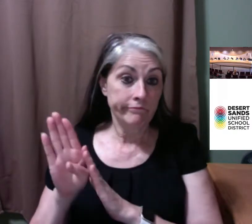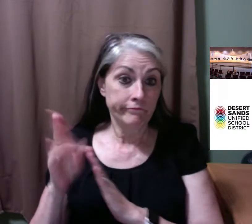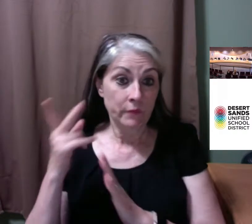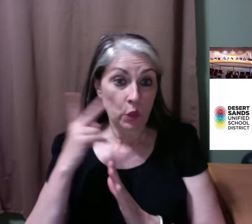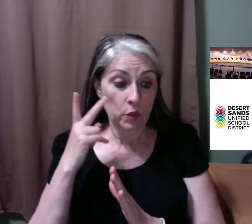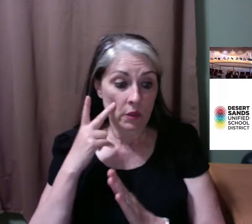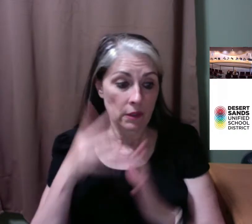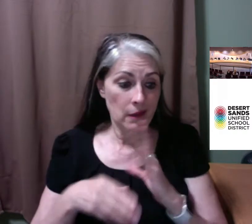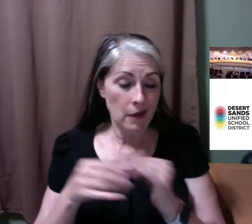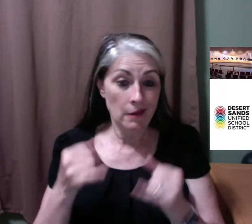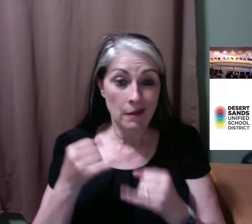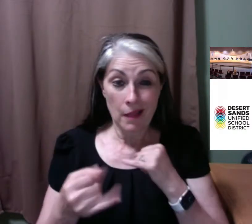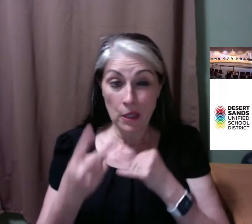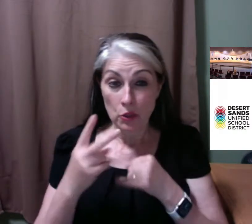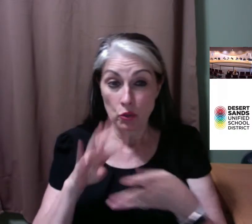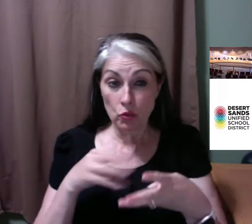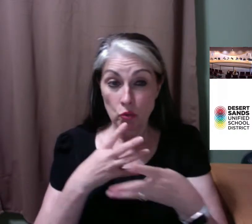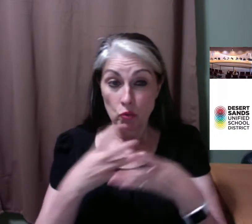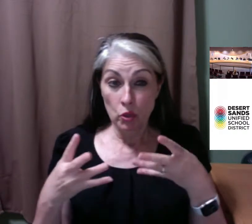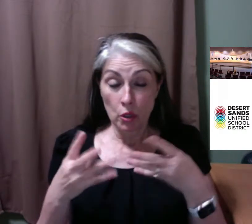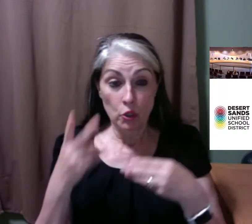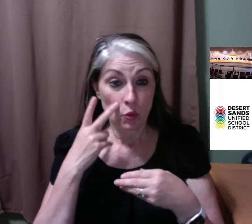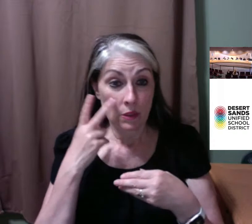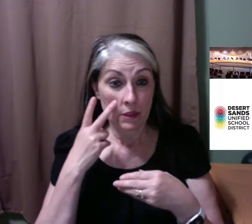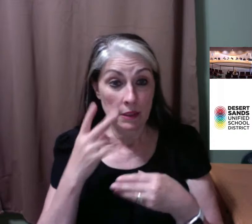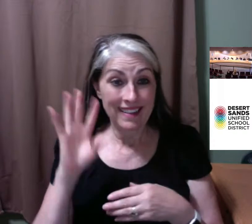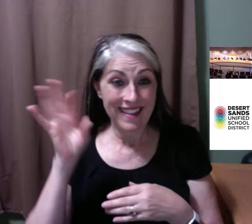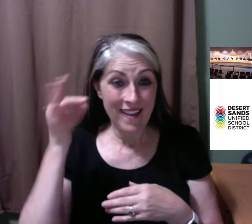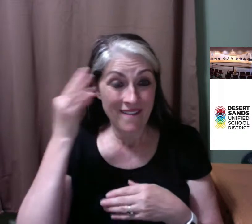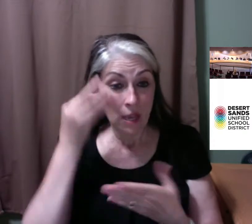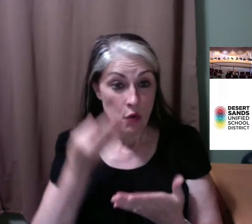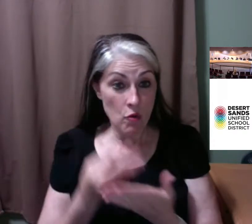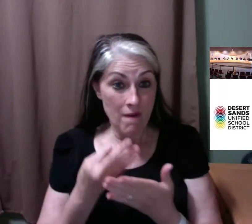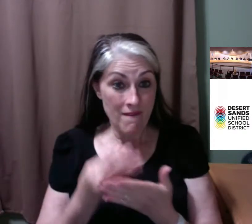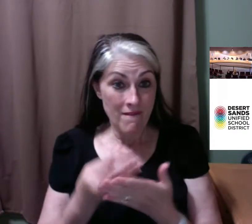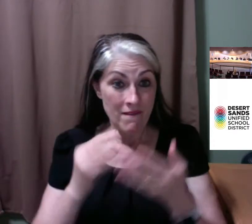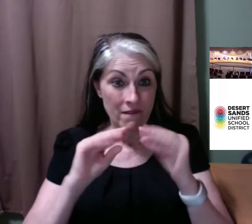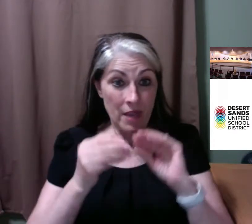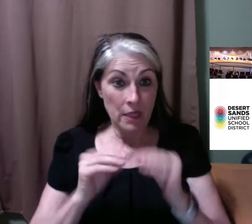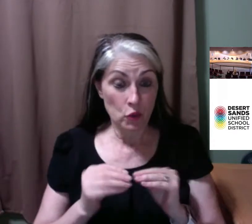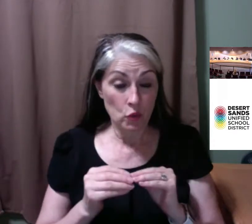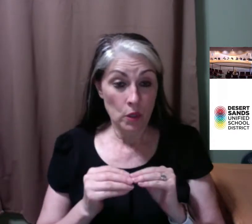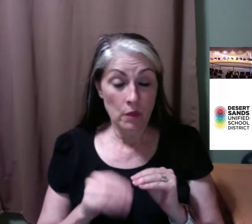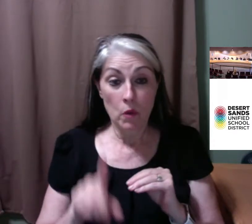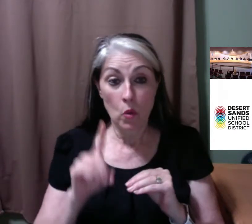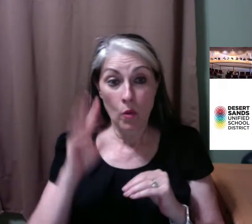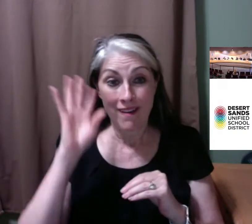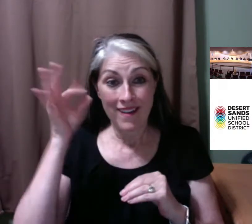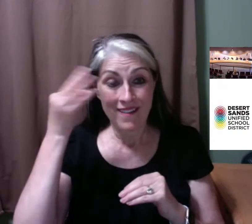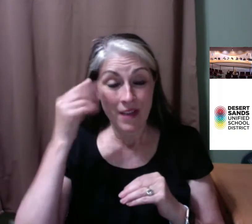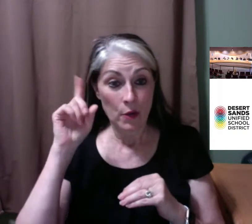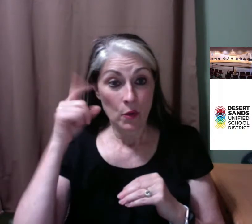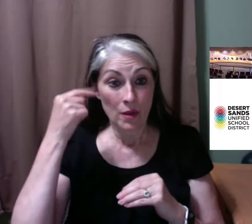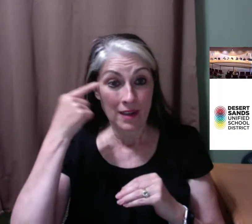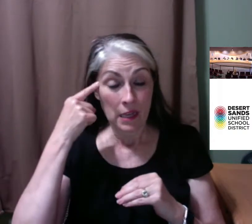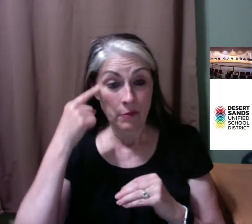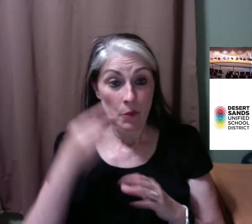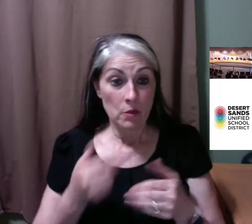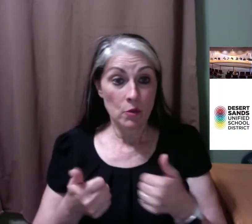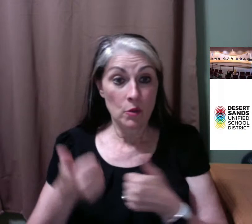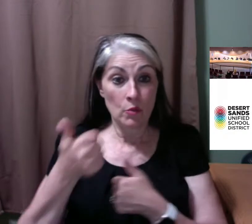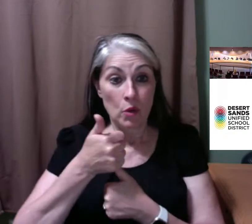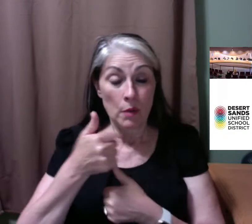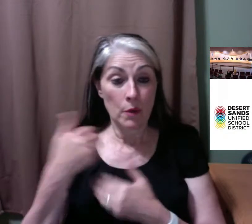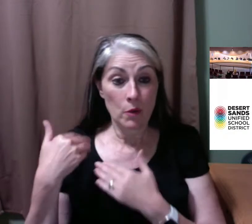I added these last two charts here. So this is the federal funds rate. So one of the federal government primary responsibilities is to